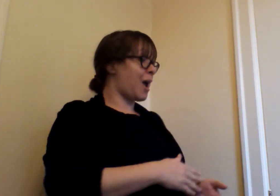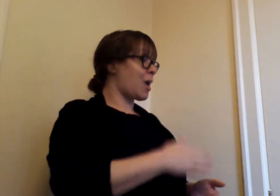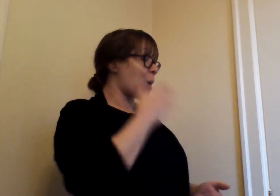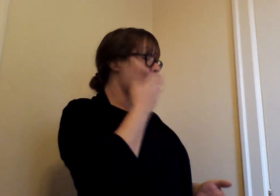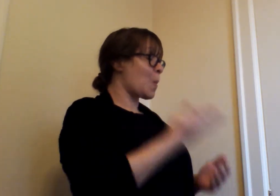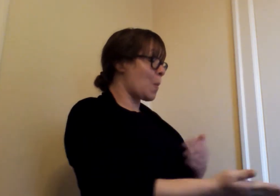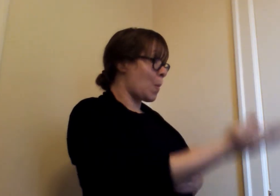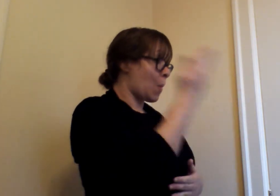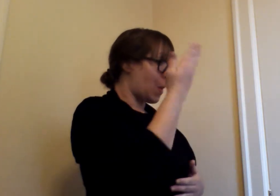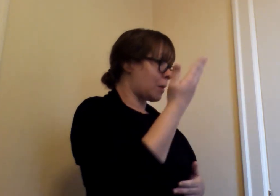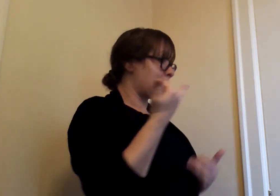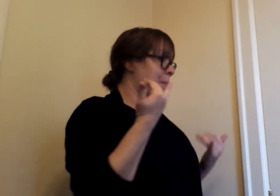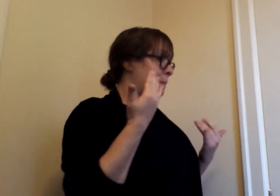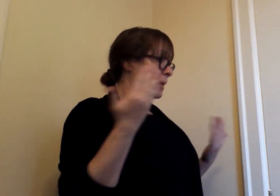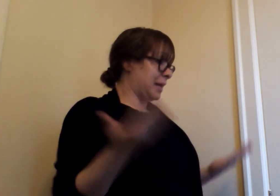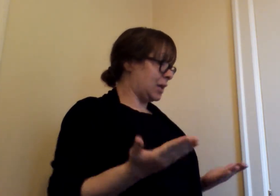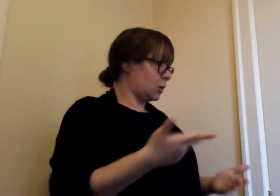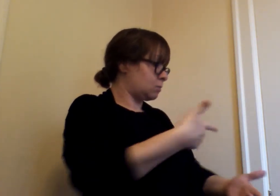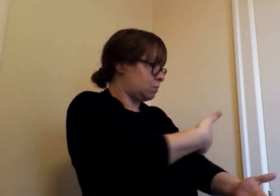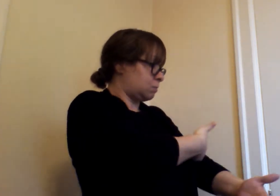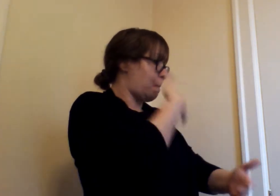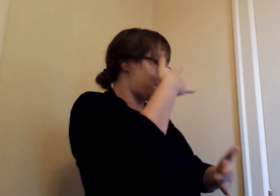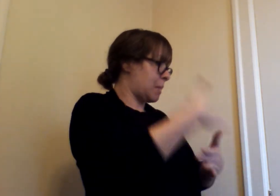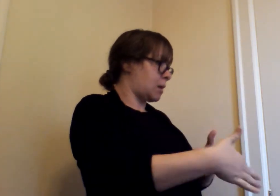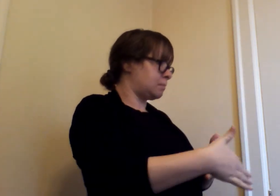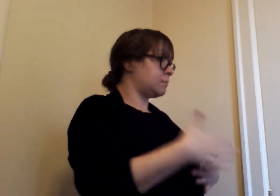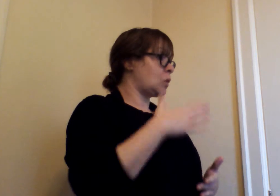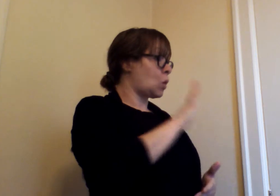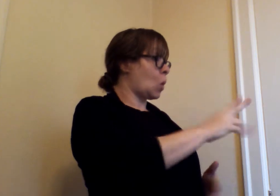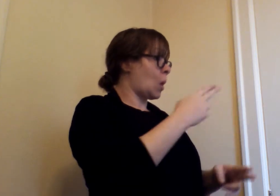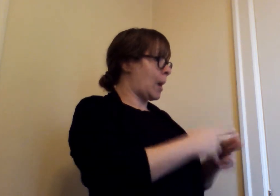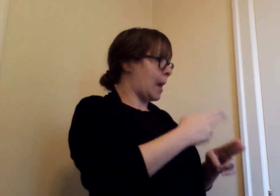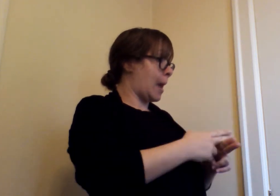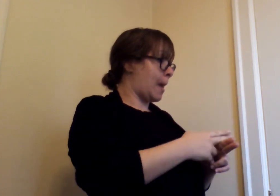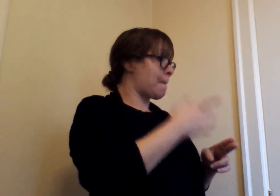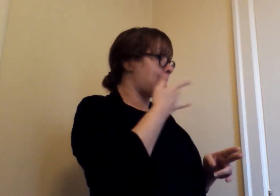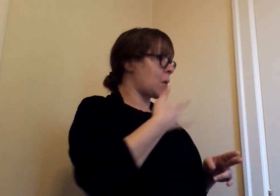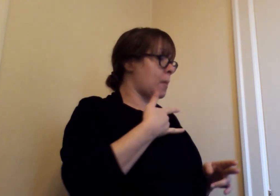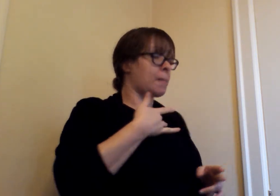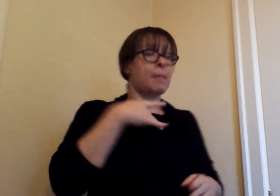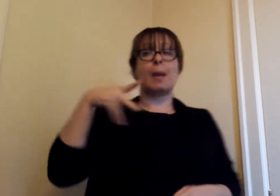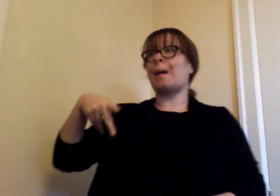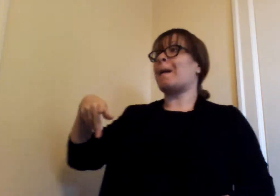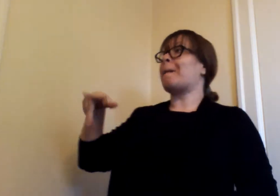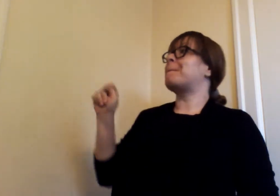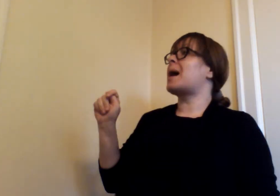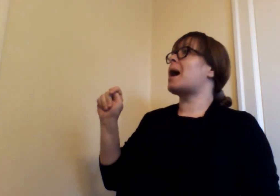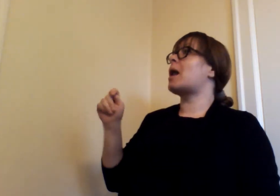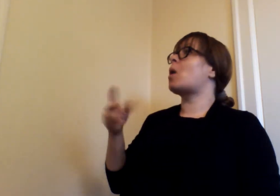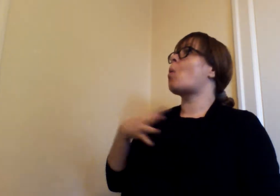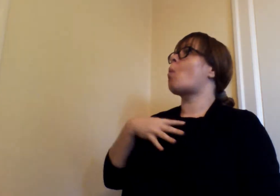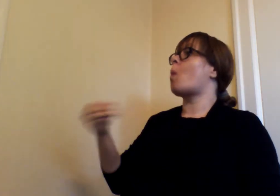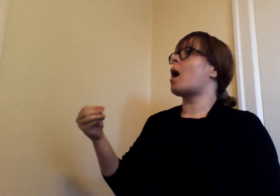draw your blood today. Could you please state your name and date of birth? Pat White, November 11th, 1986. Thank